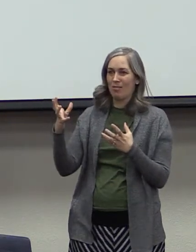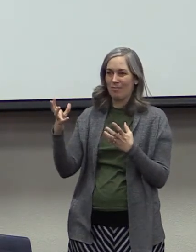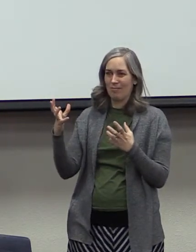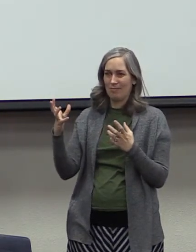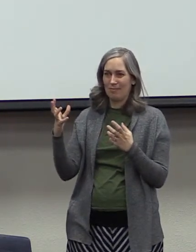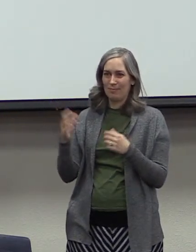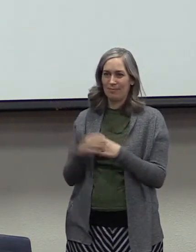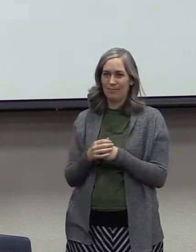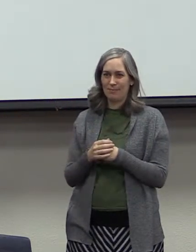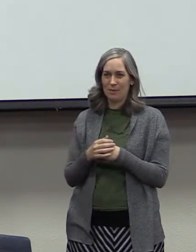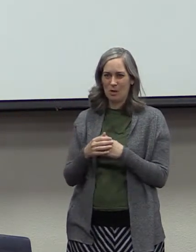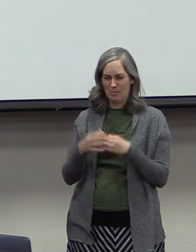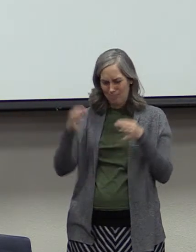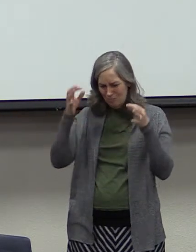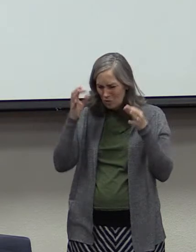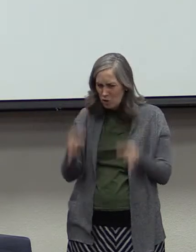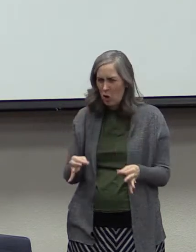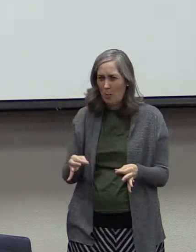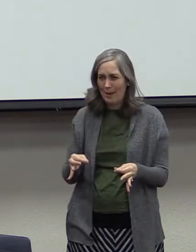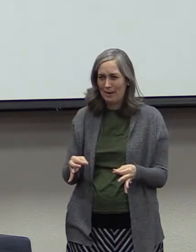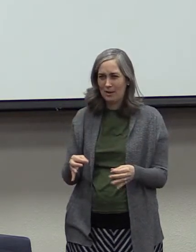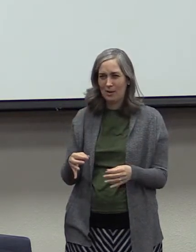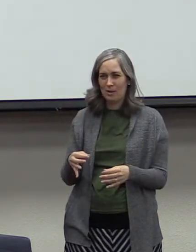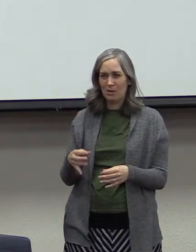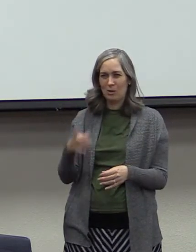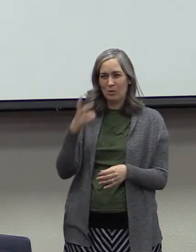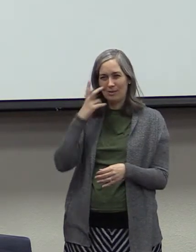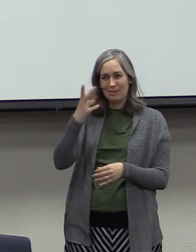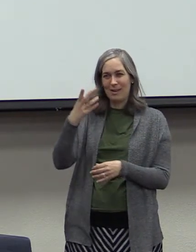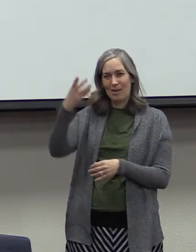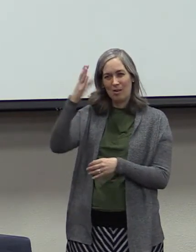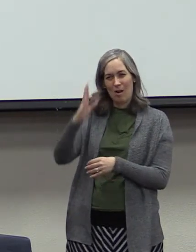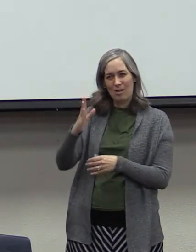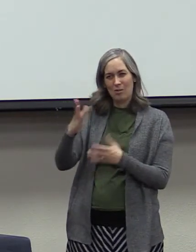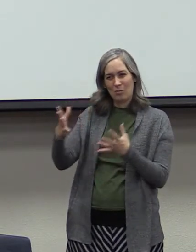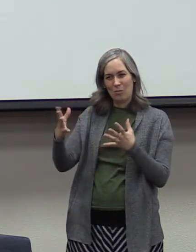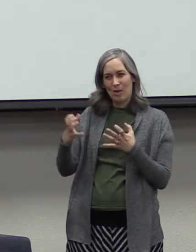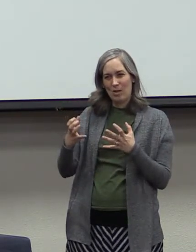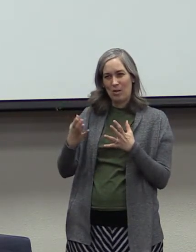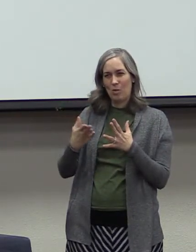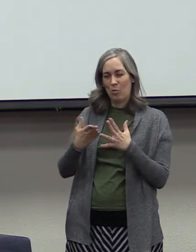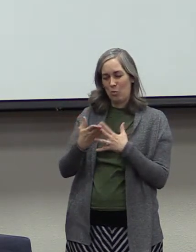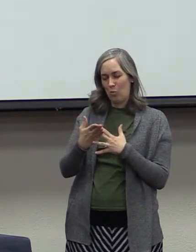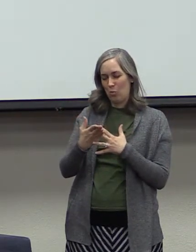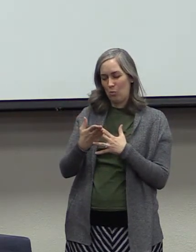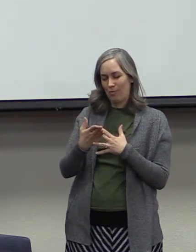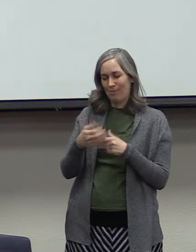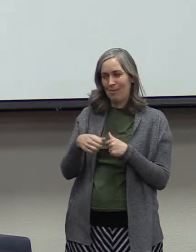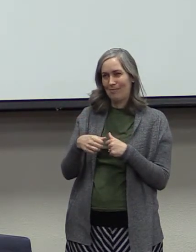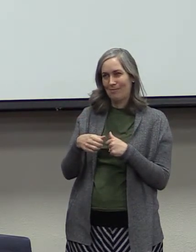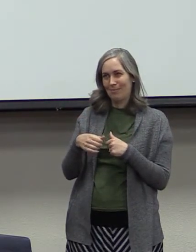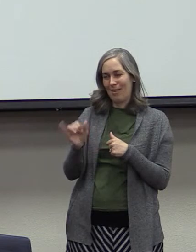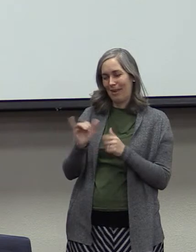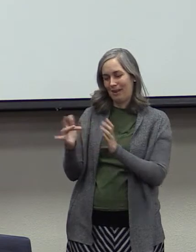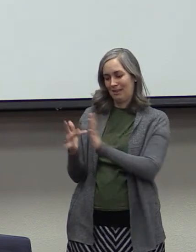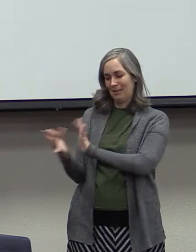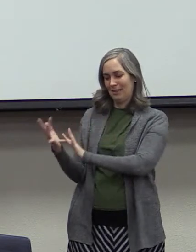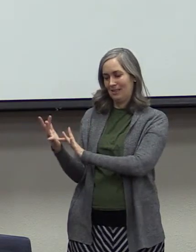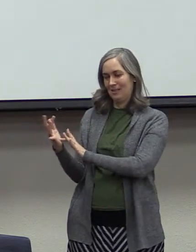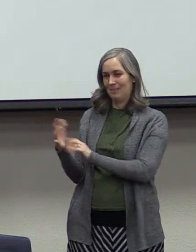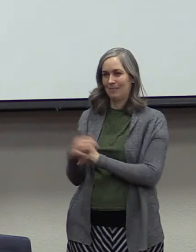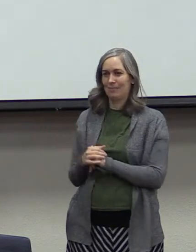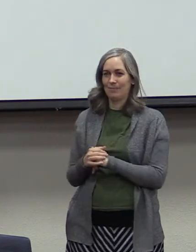Be determined to see the will of God through, like He did.